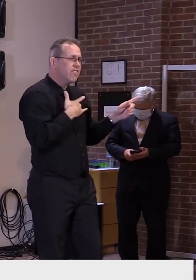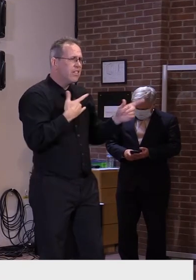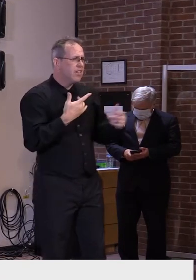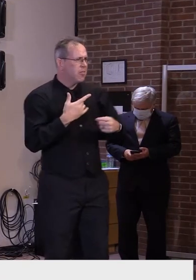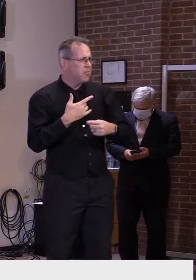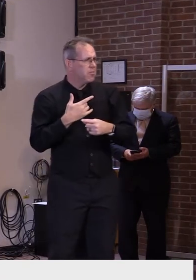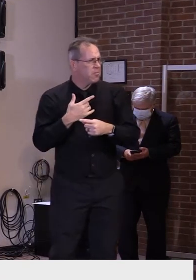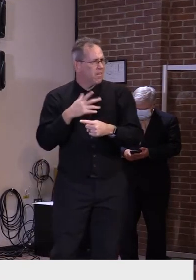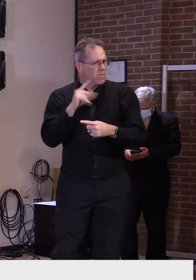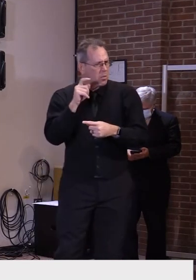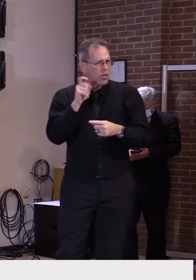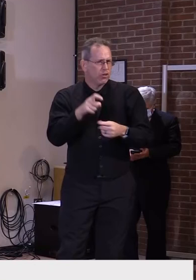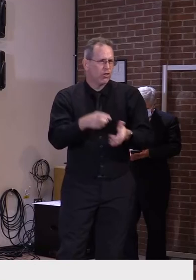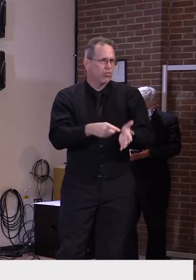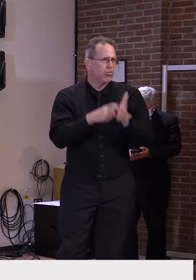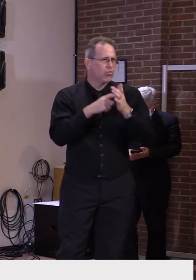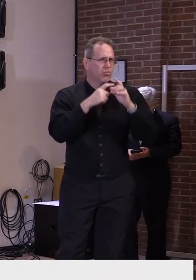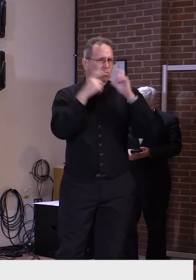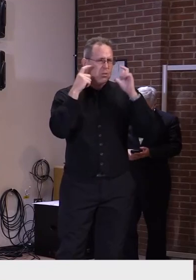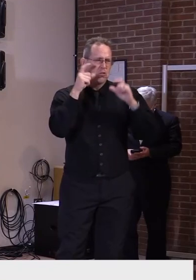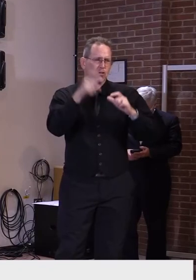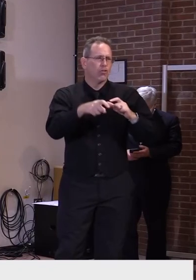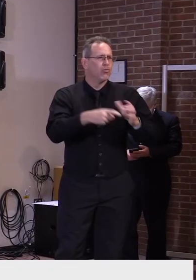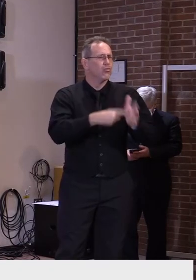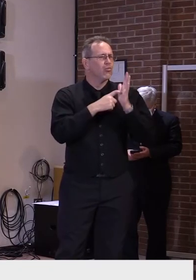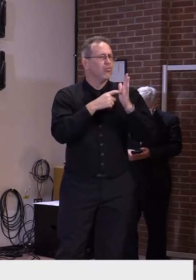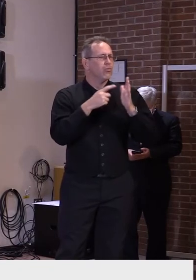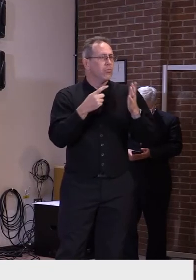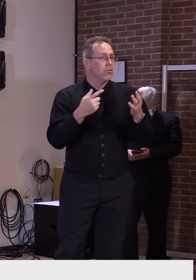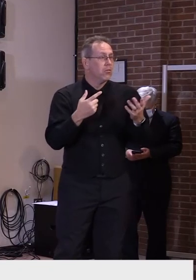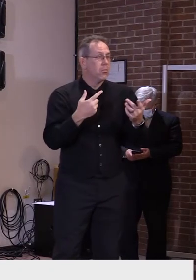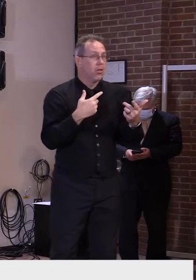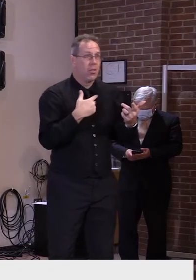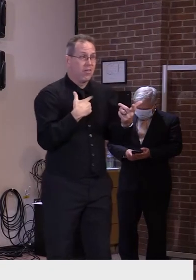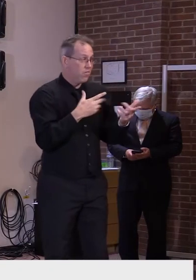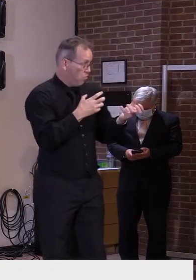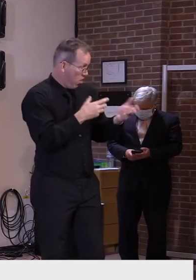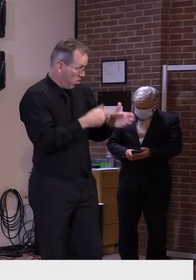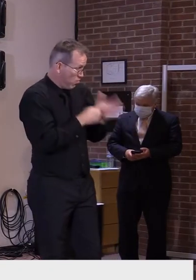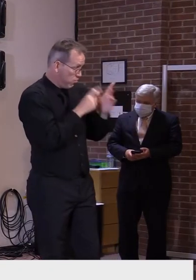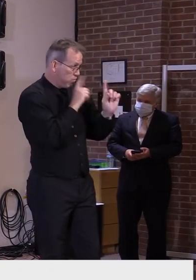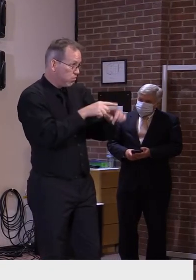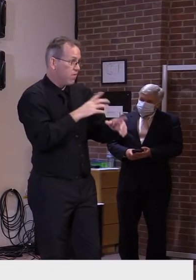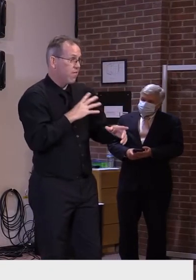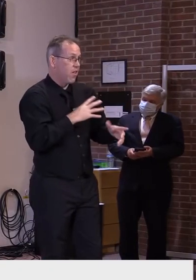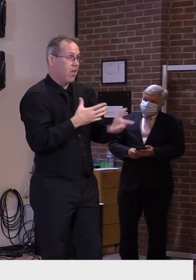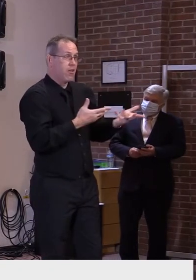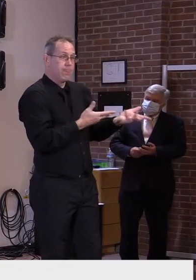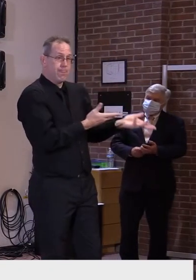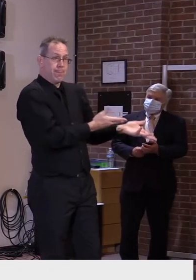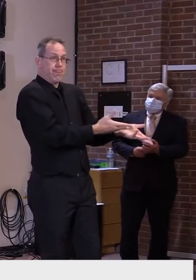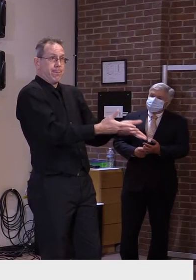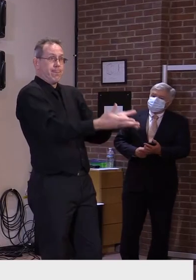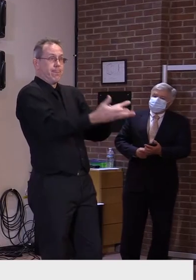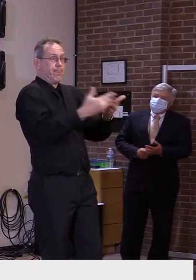Vermont, they don't have to pass it. And I'm perfectly content with that.